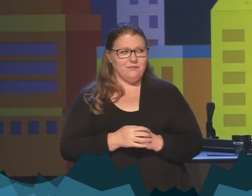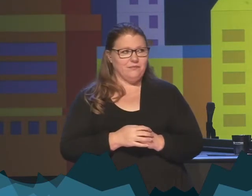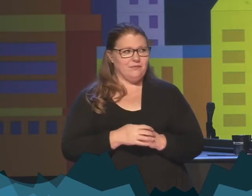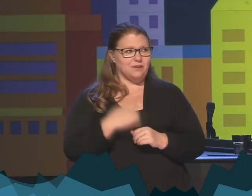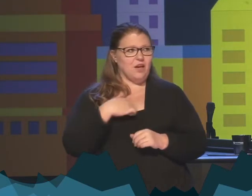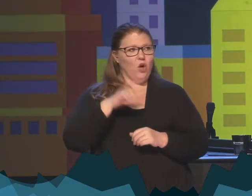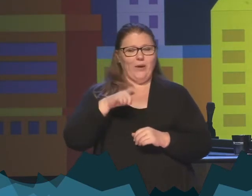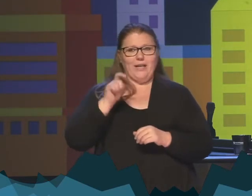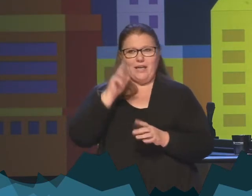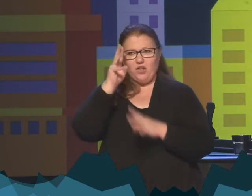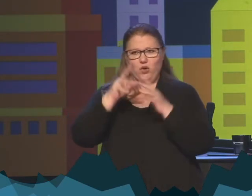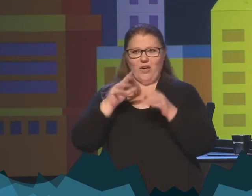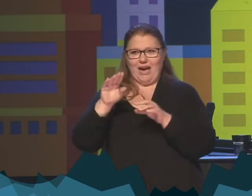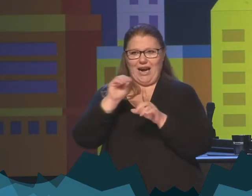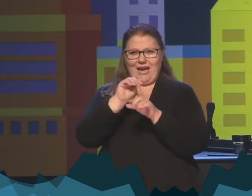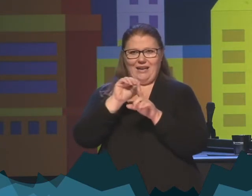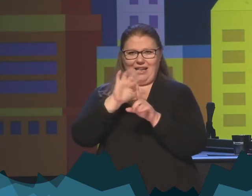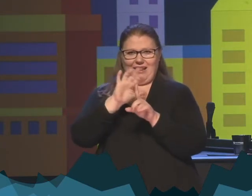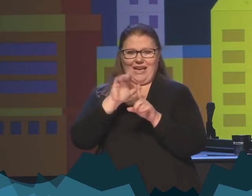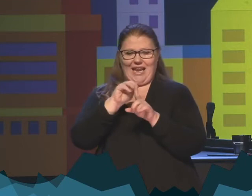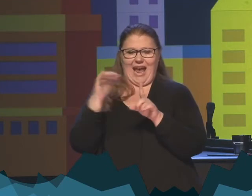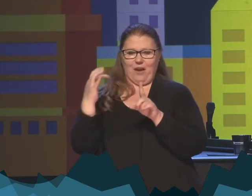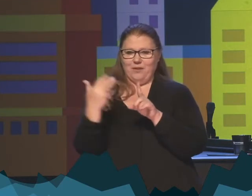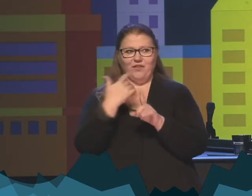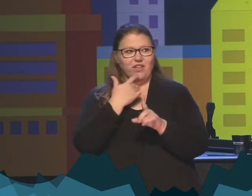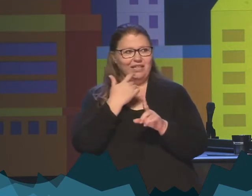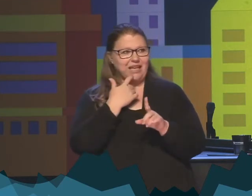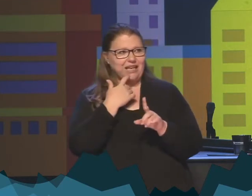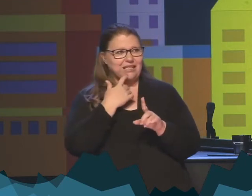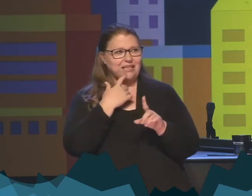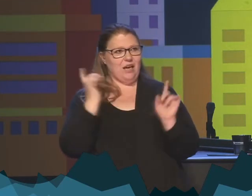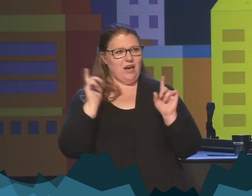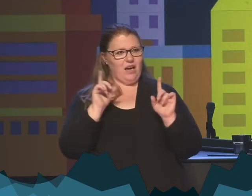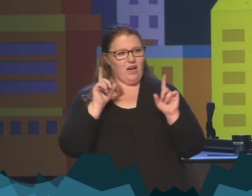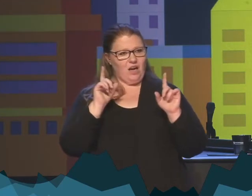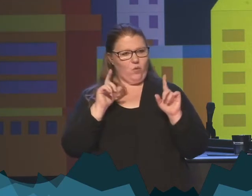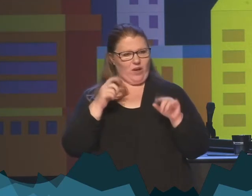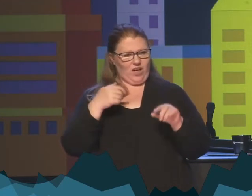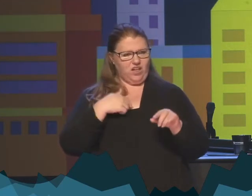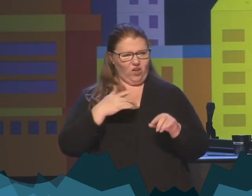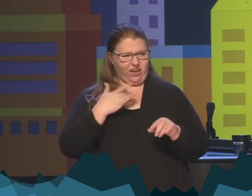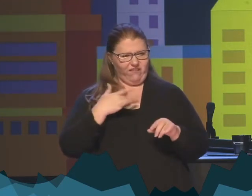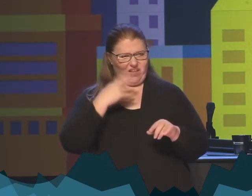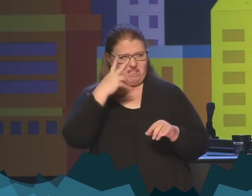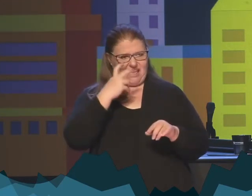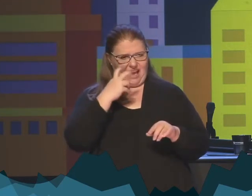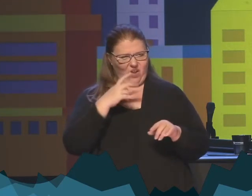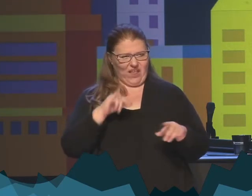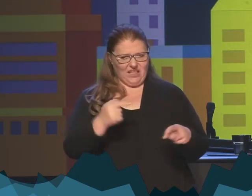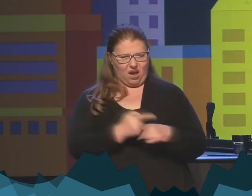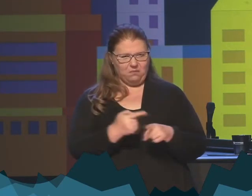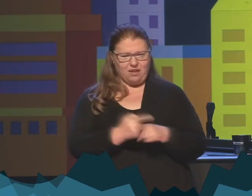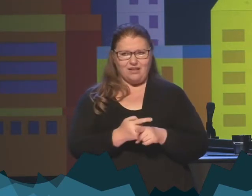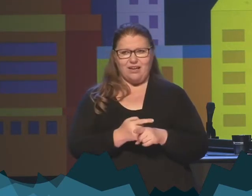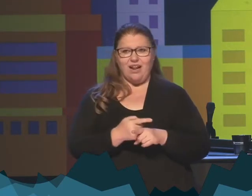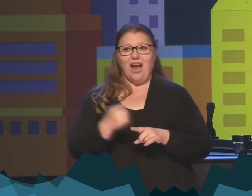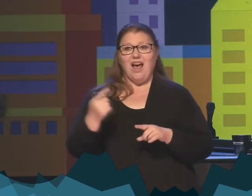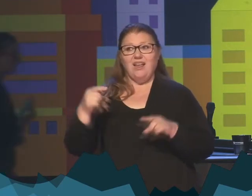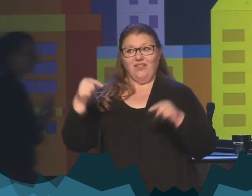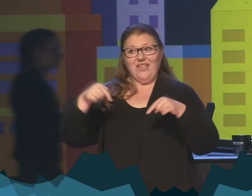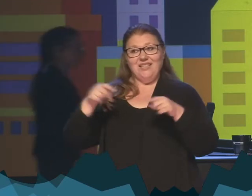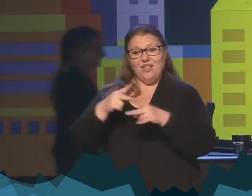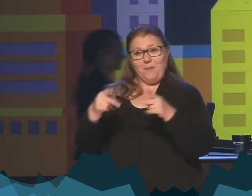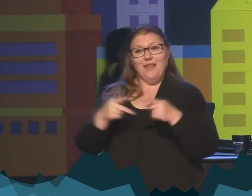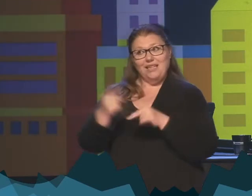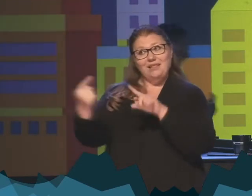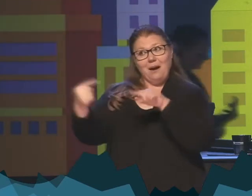to create an atmosphere that says, when you come into your doubt, you come into your opposition, like this is the place to run to.